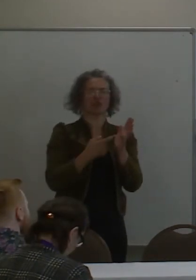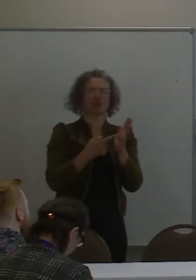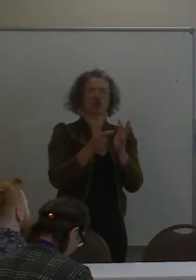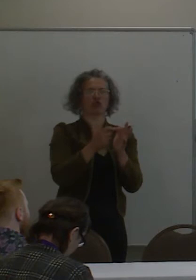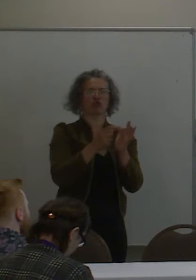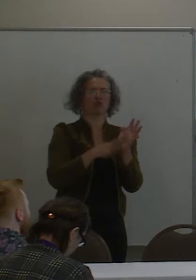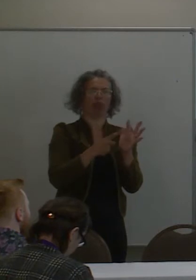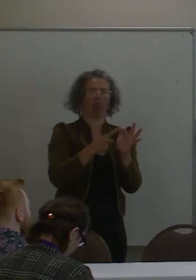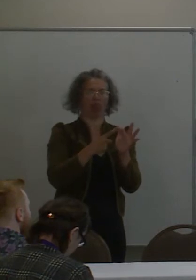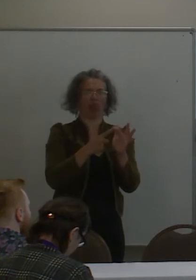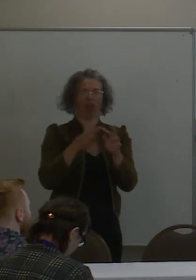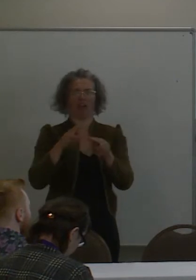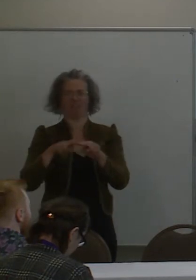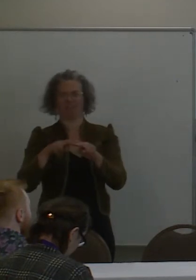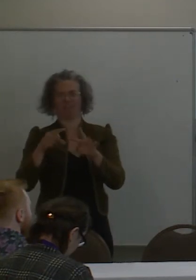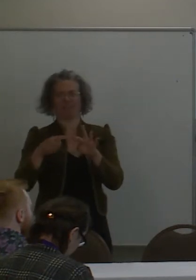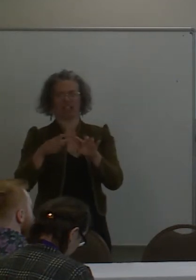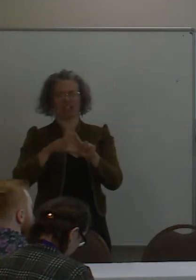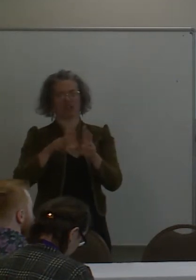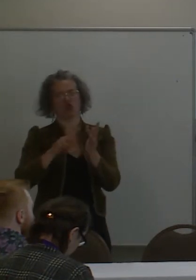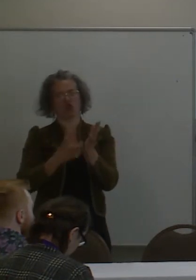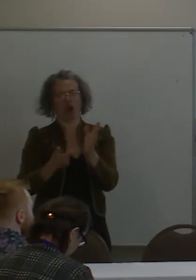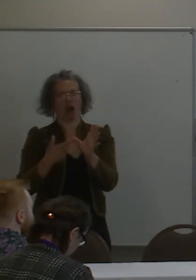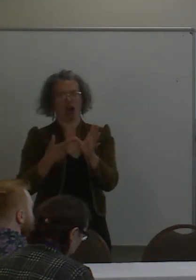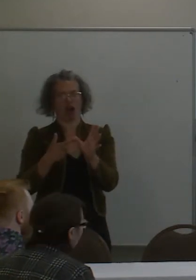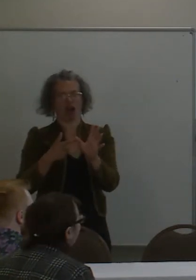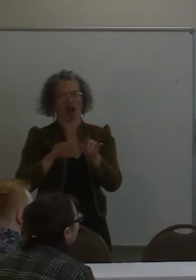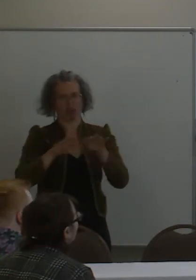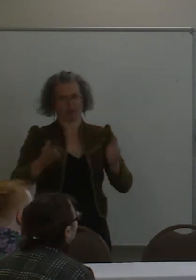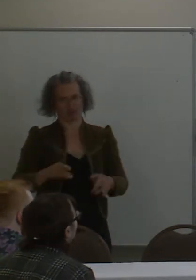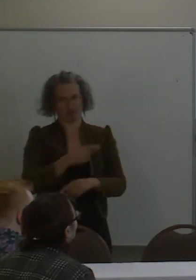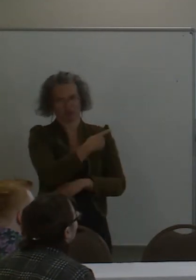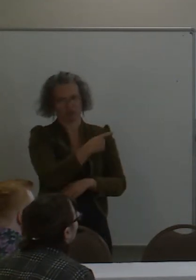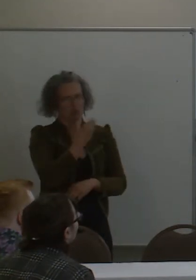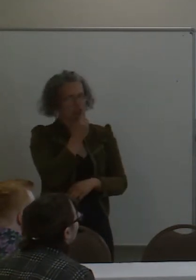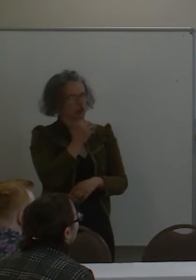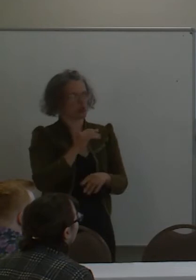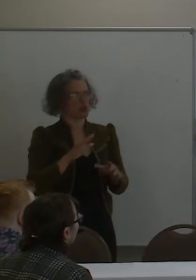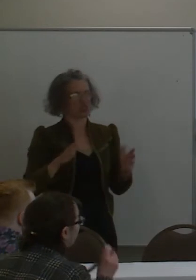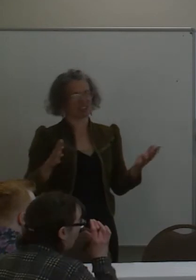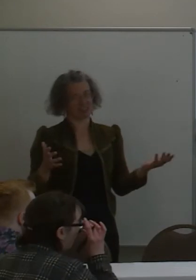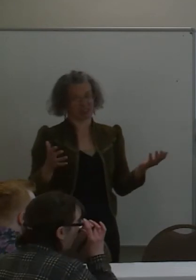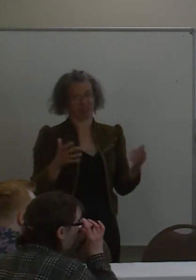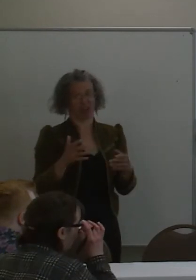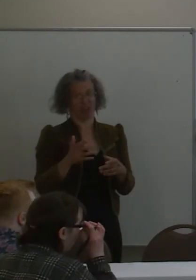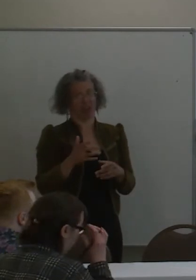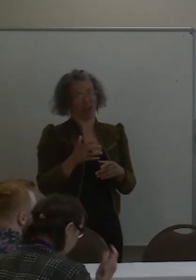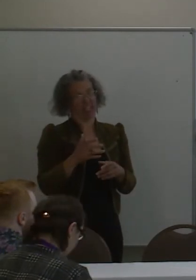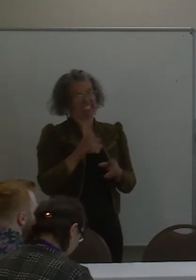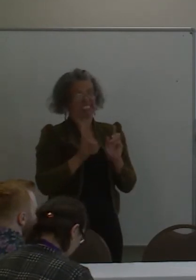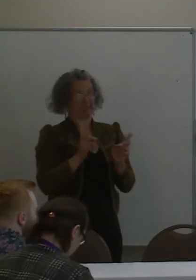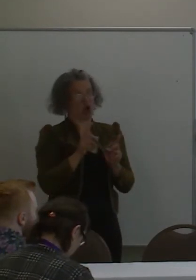of dealy, but we really made it look a lot different than normal Islandora sites, which have tended to be